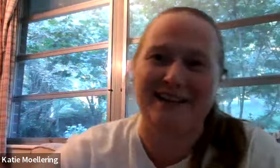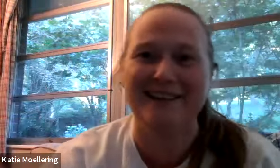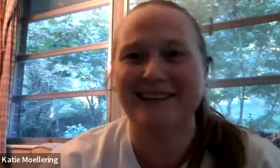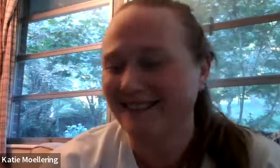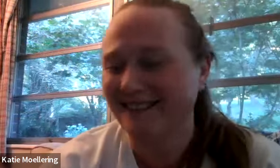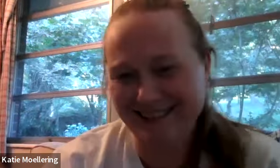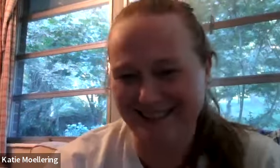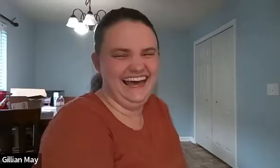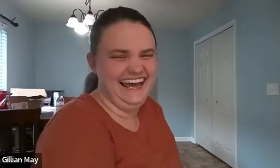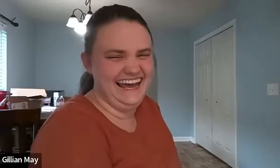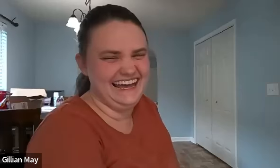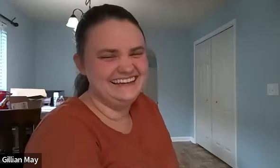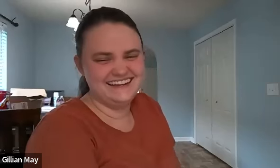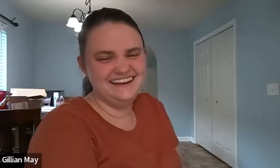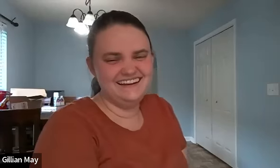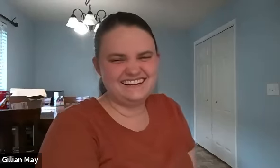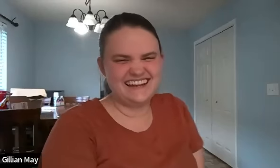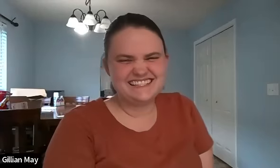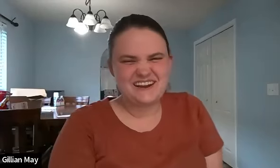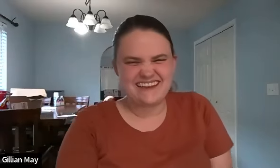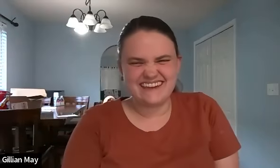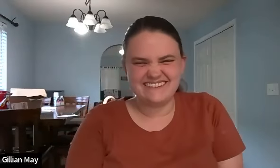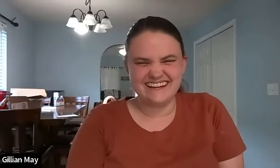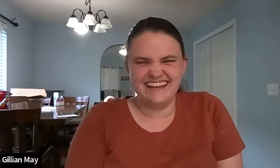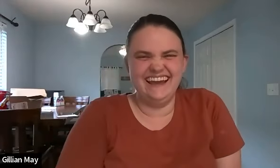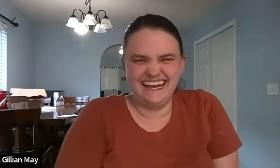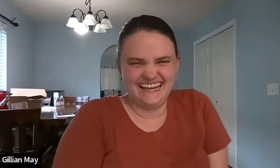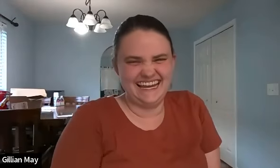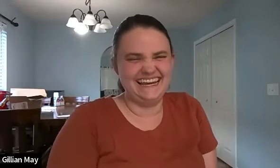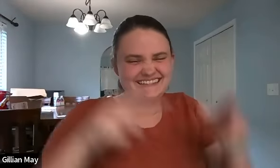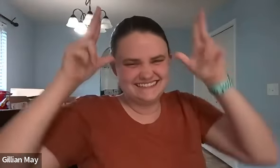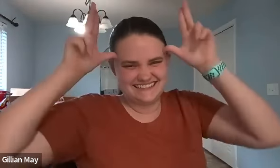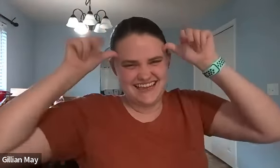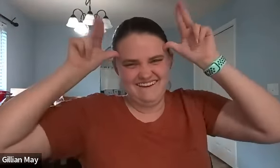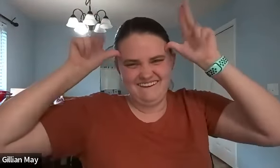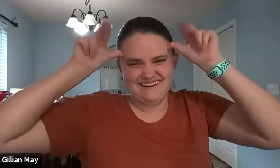here. I got it right, Mom. Nice going, Henry. So yeah, horse.